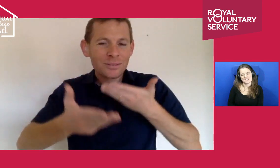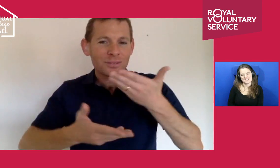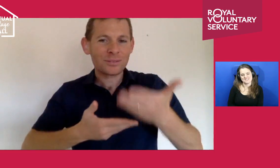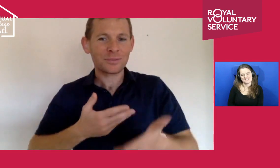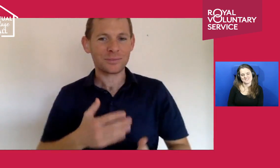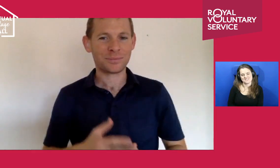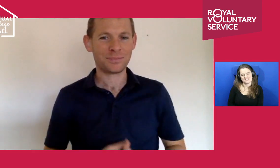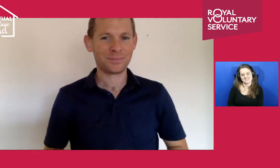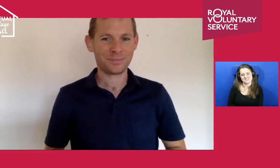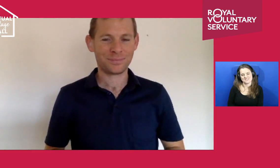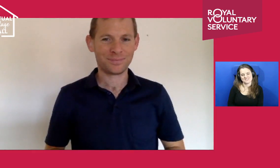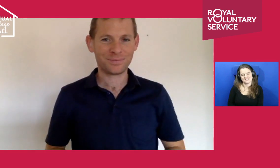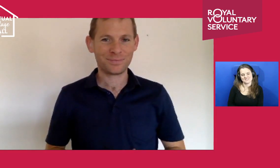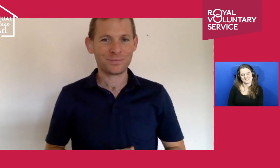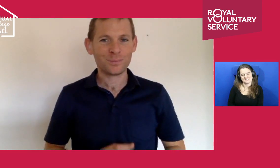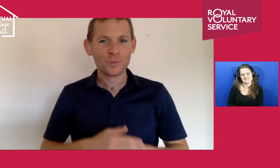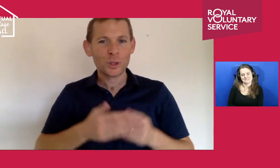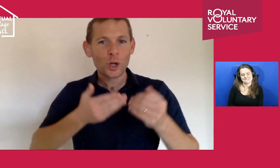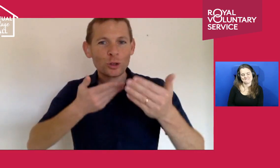Story.